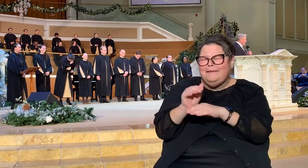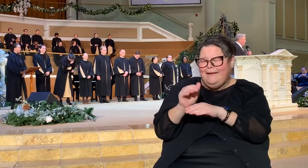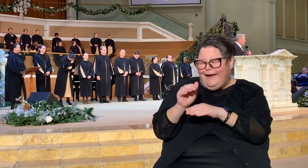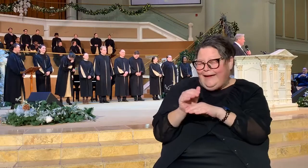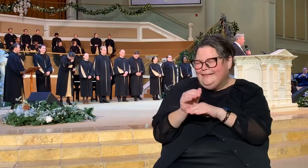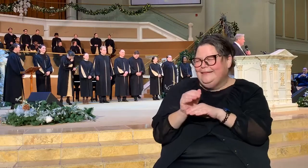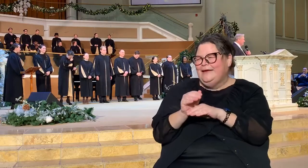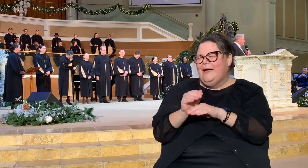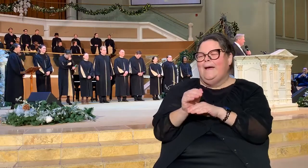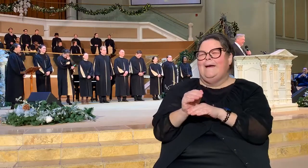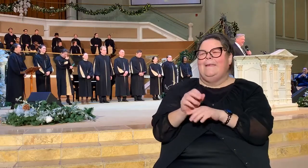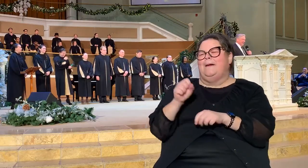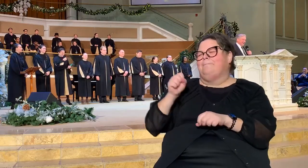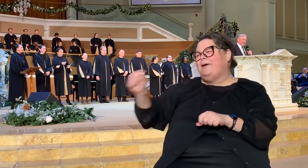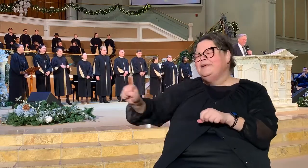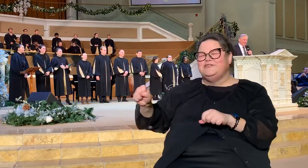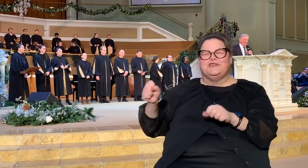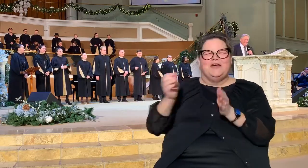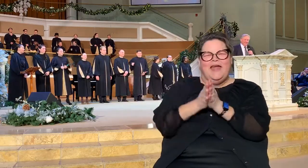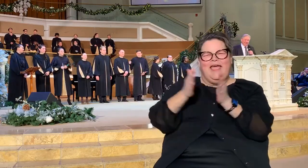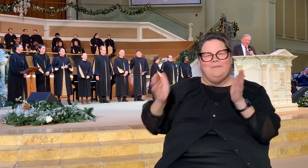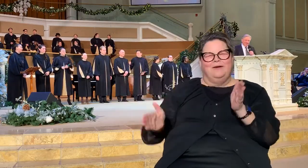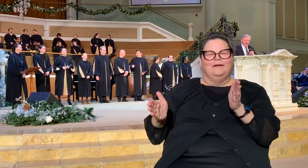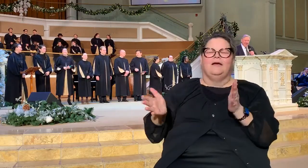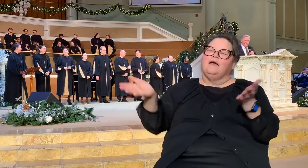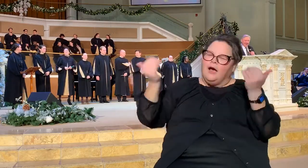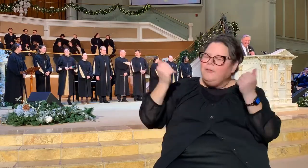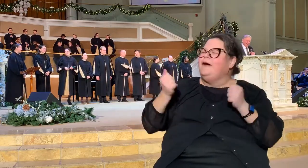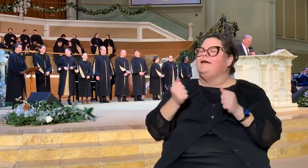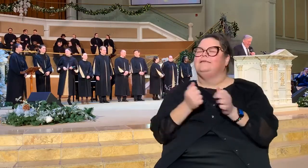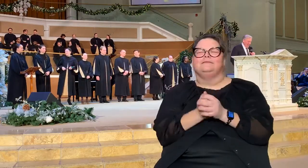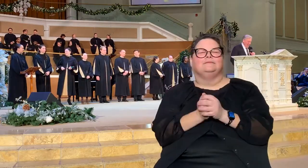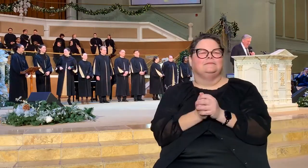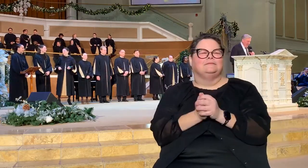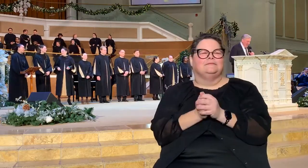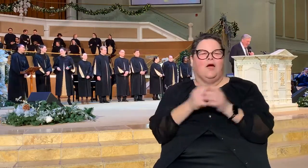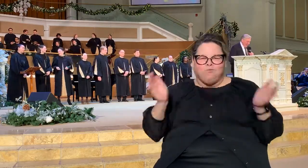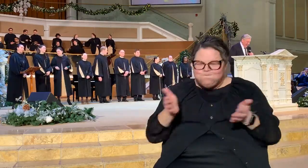Hallelujah. Hey, man. Bunch of neighbors say, all right, come on, let's get with it here.